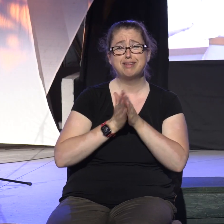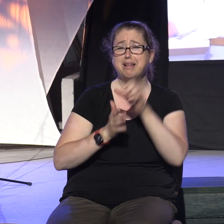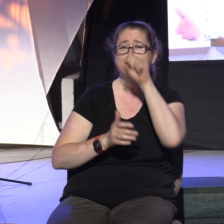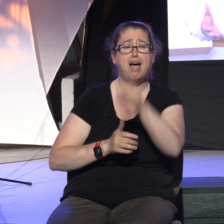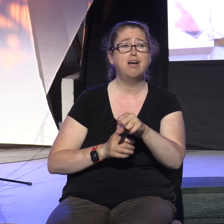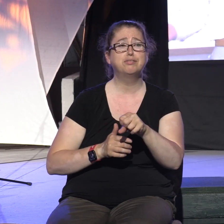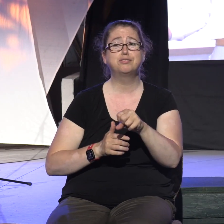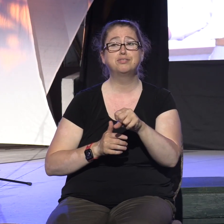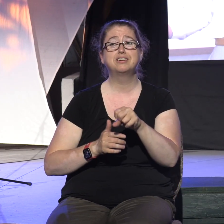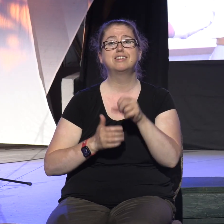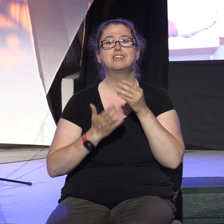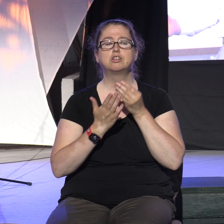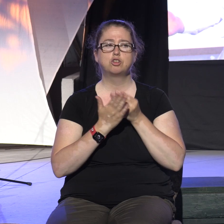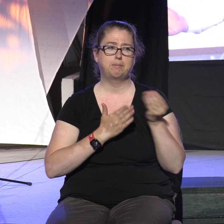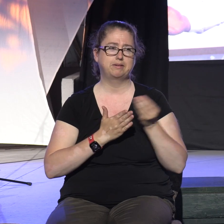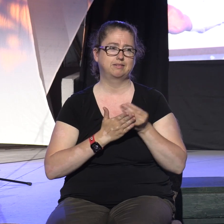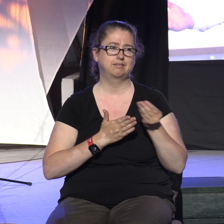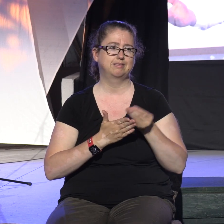don't understand.